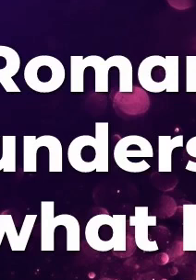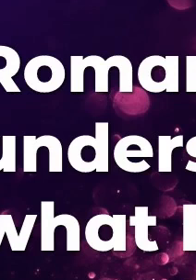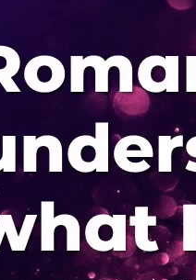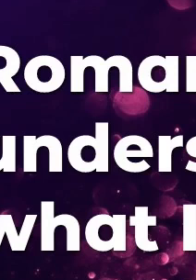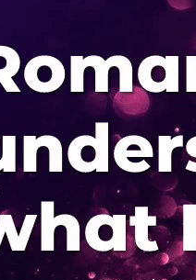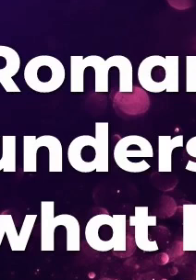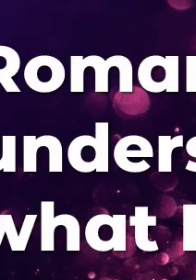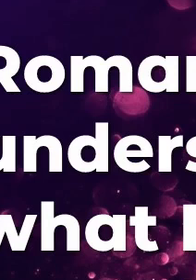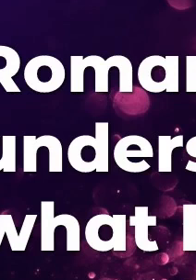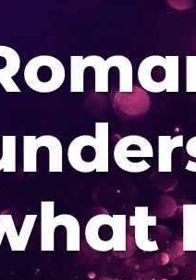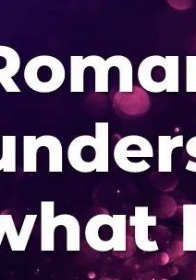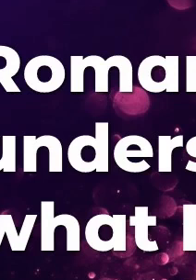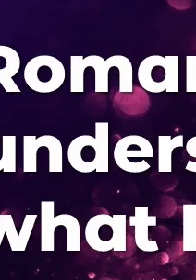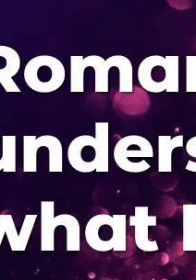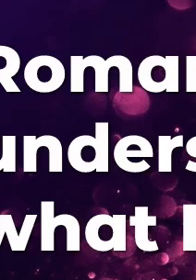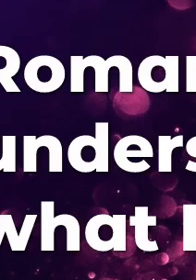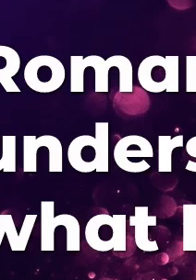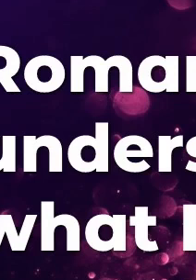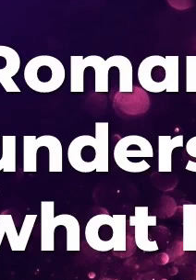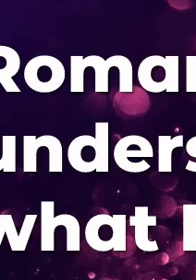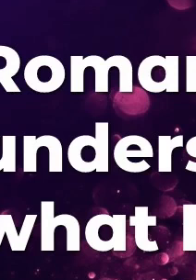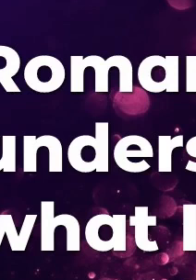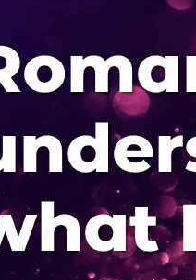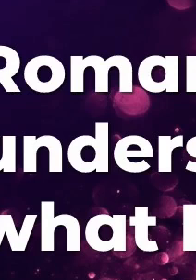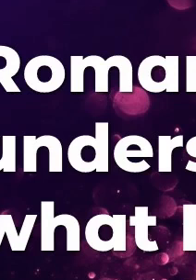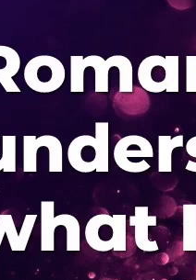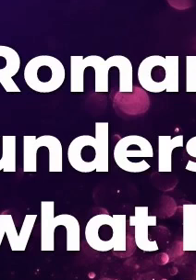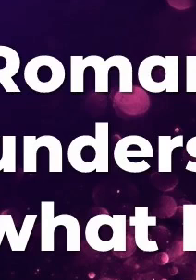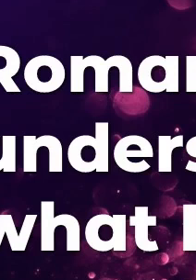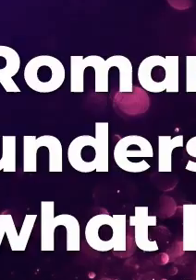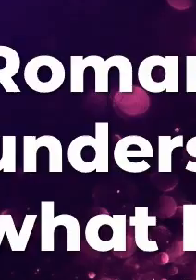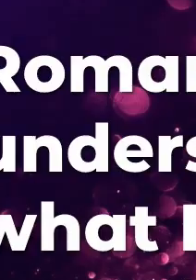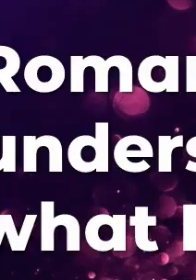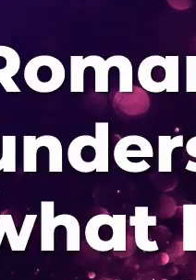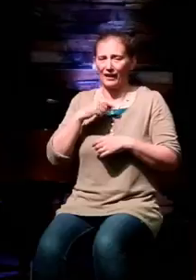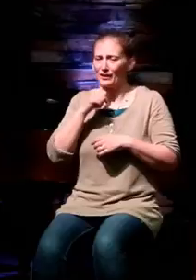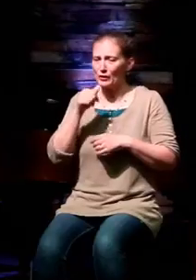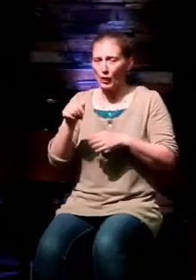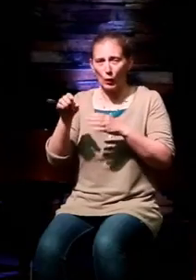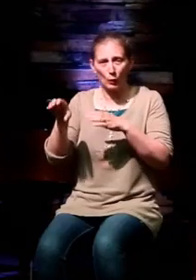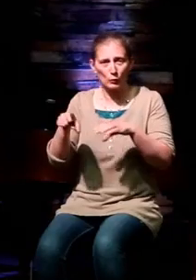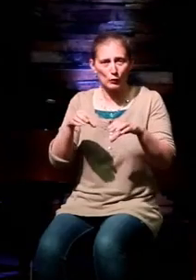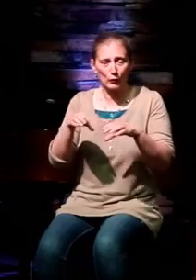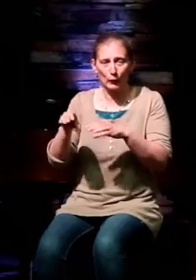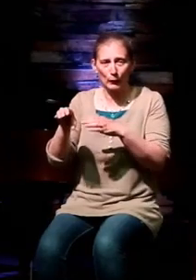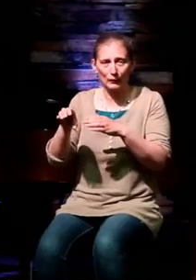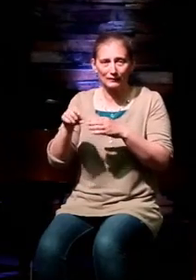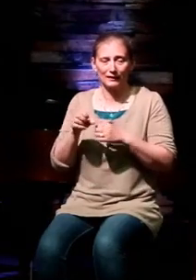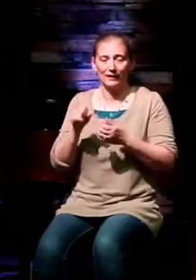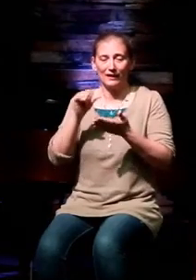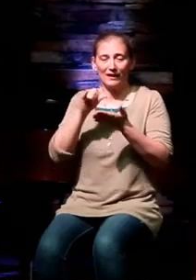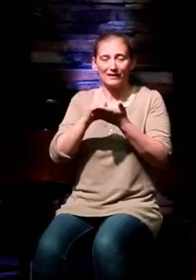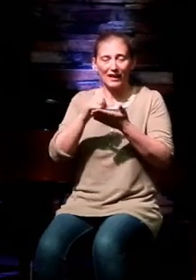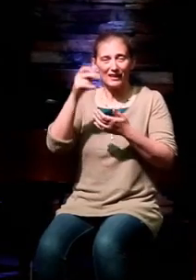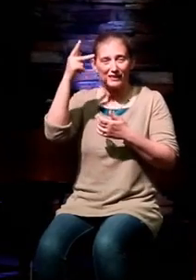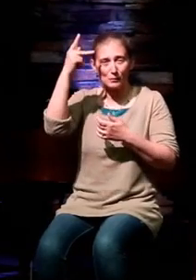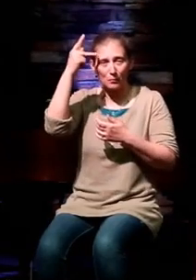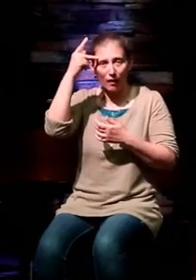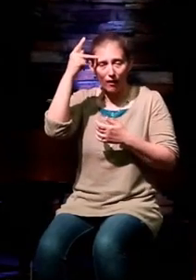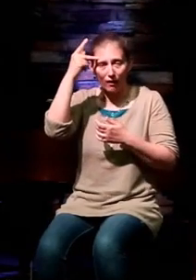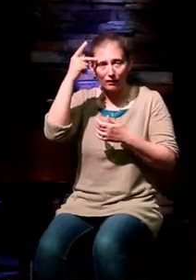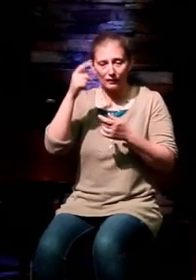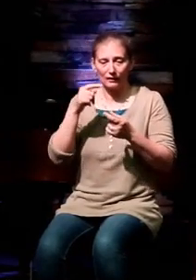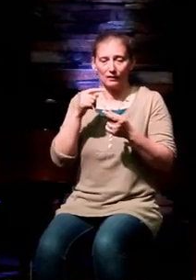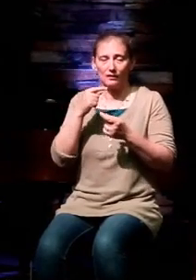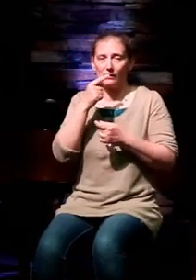I don't do. The things that I don't want to do, I end up doing. That's the Apostle Paul that wrote two-thirds of the New